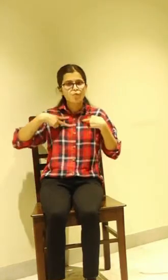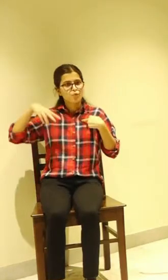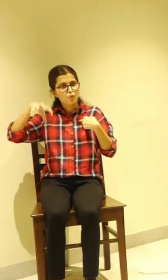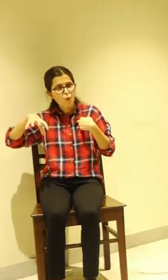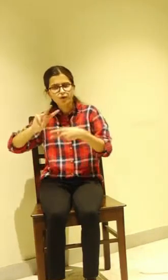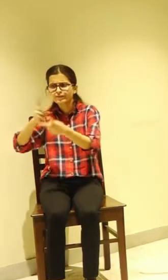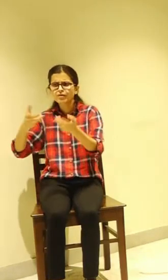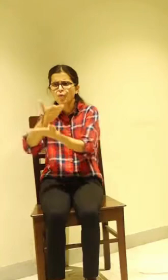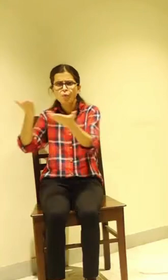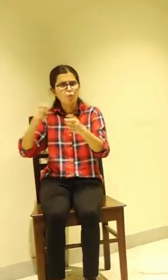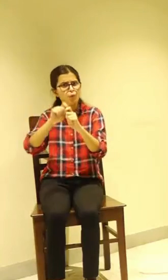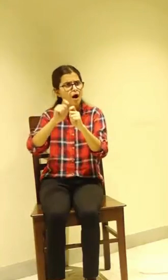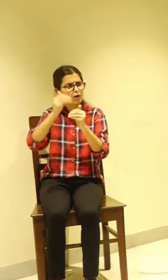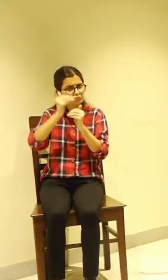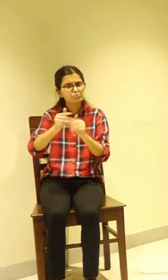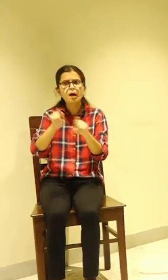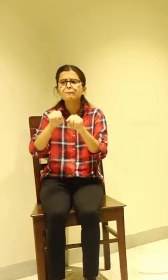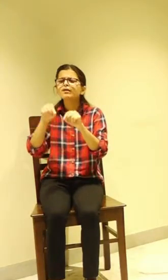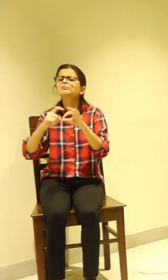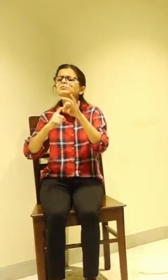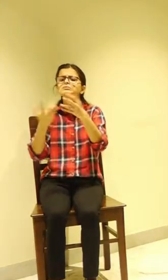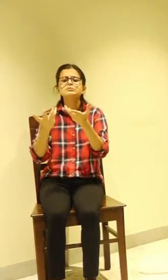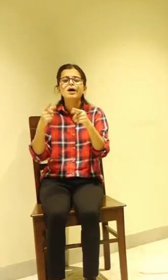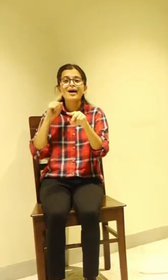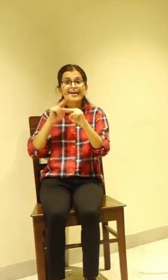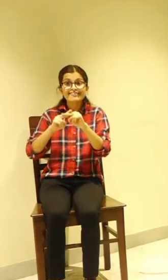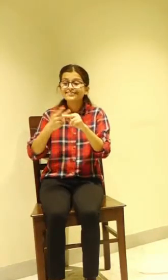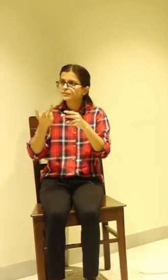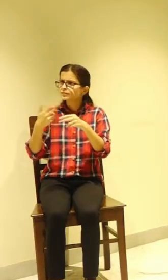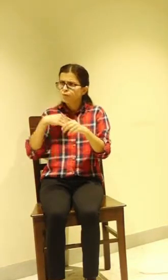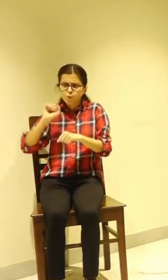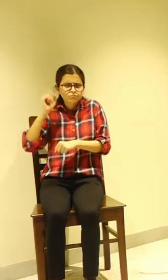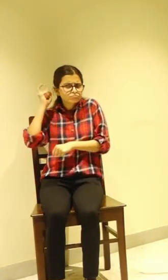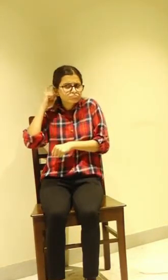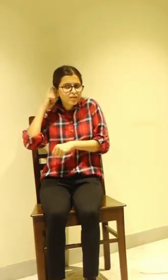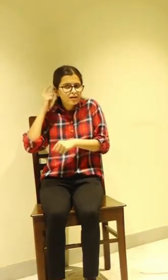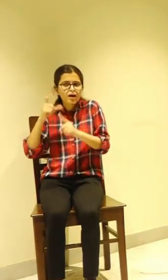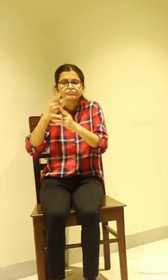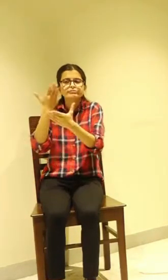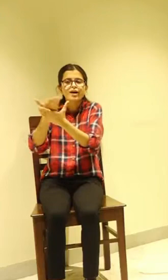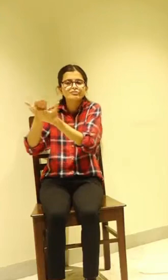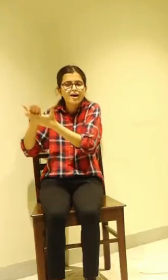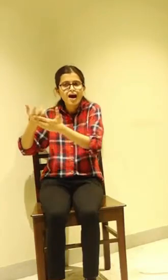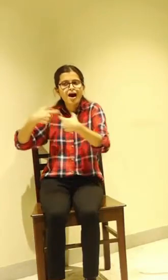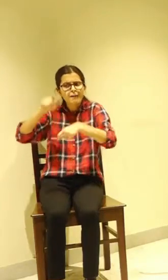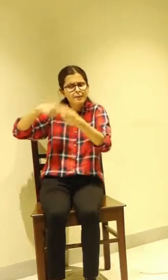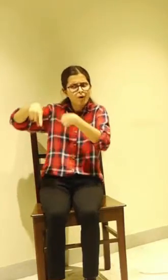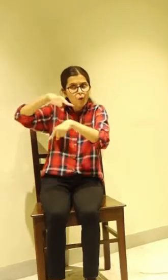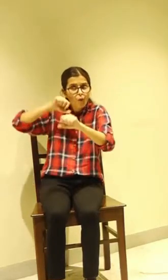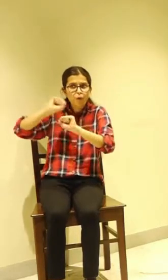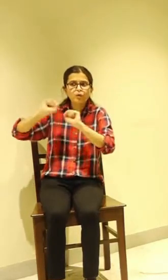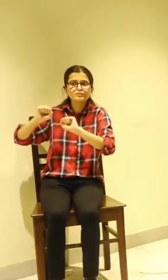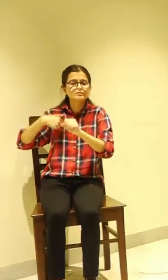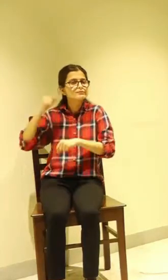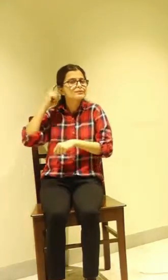way that courts work like this. It's worth questioning whether their imputation of intentions to the drafters can be problematic. And here, Yeah. I